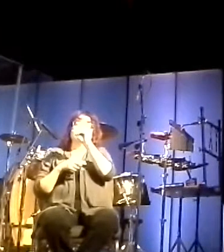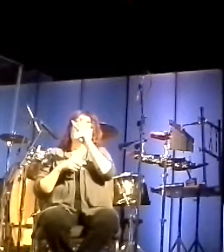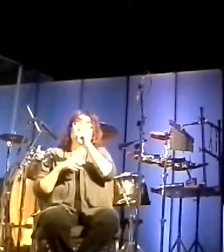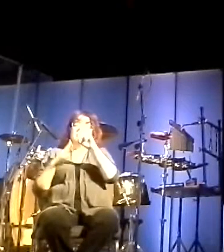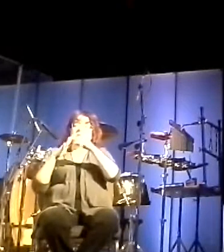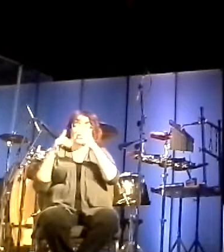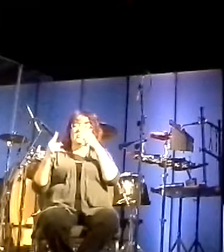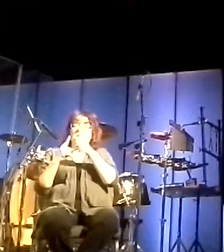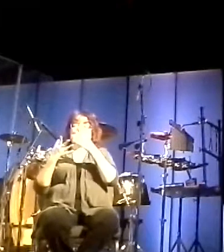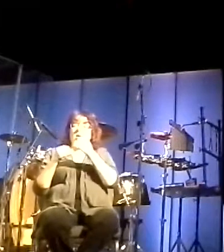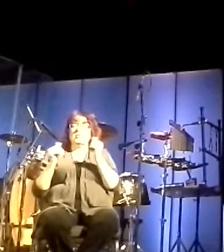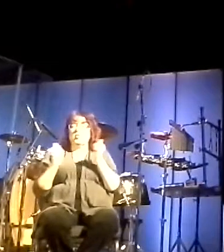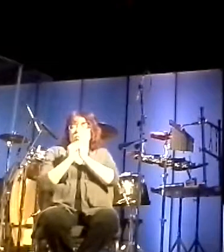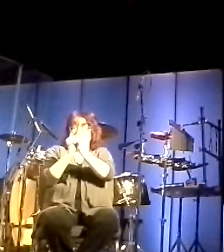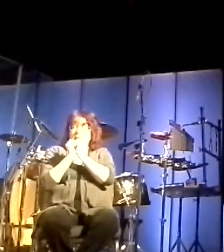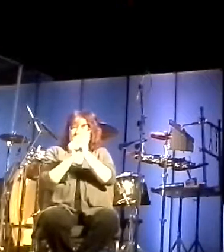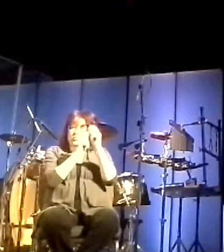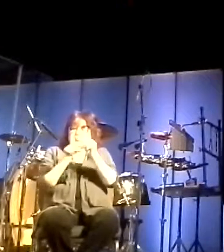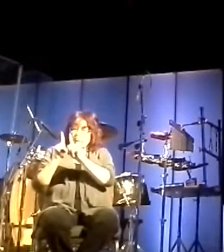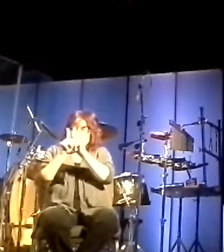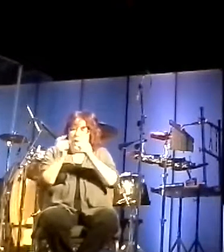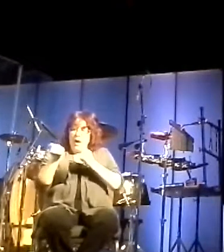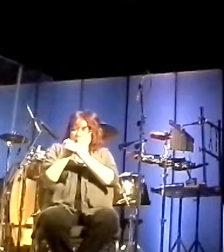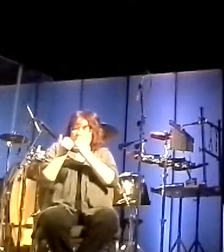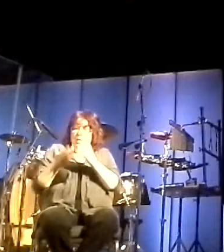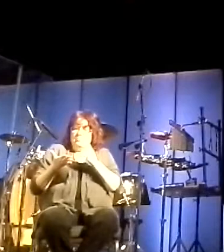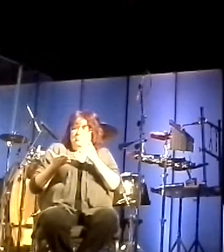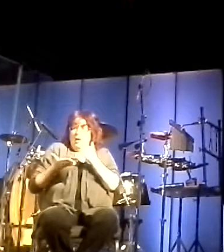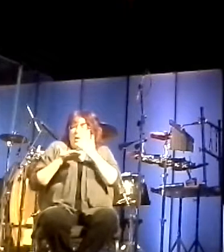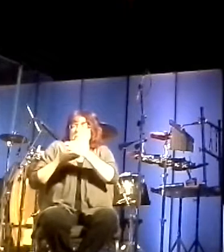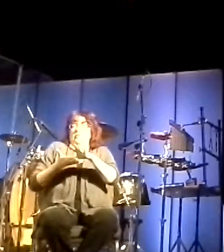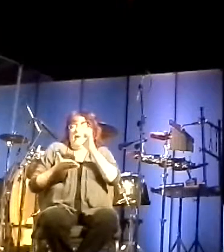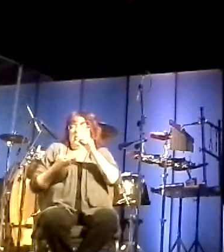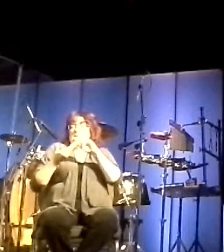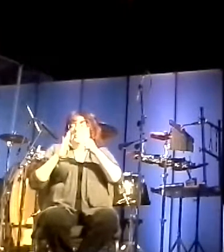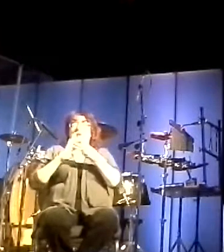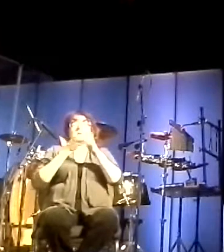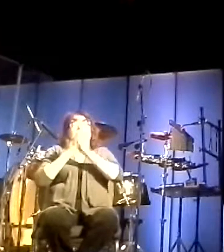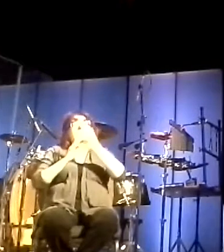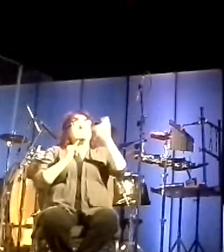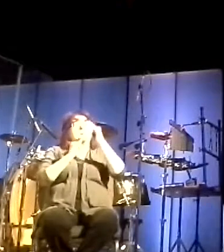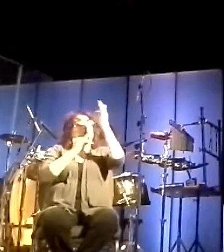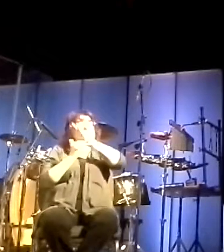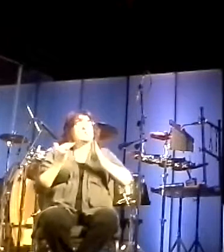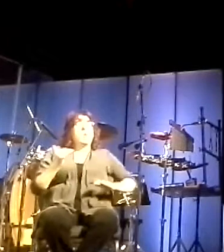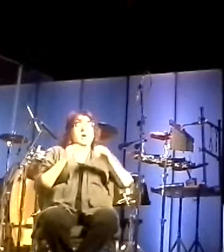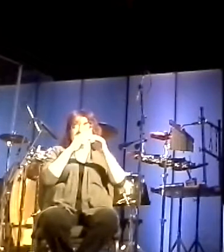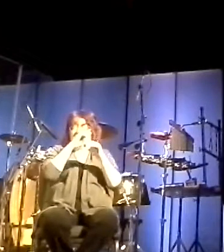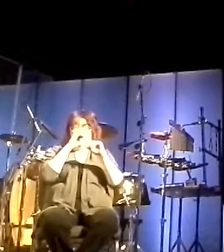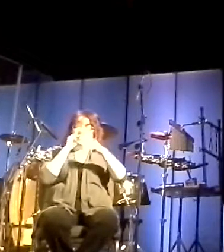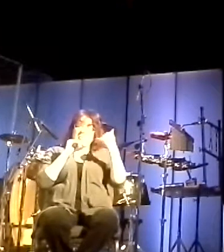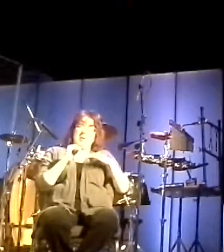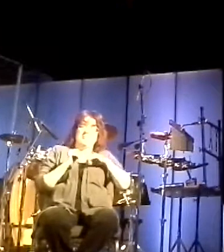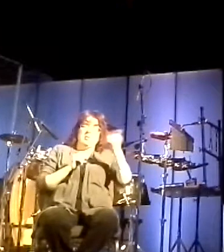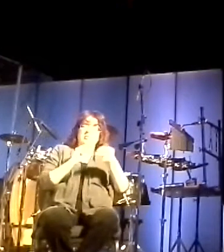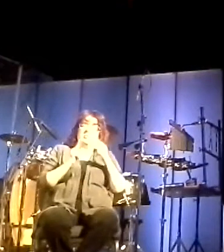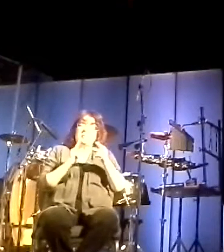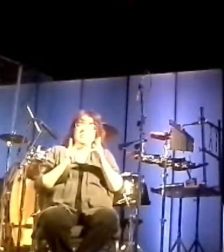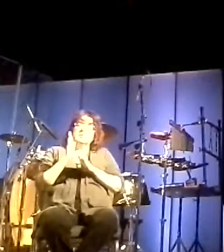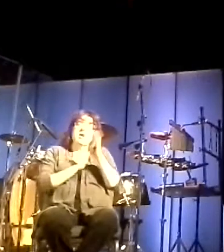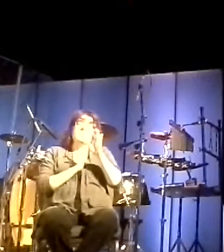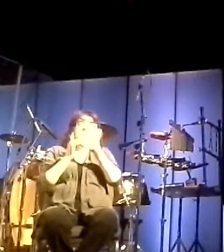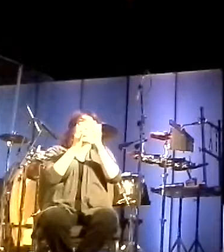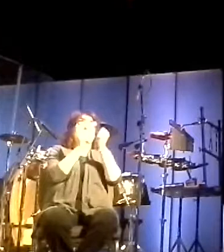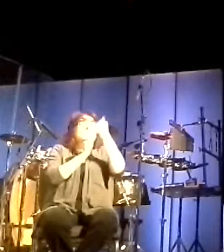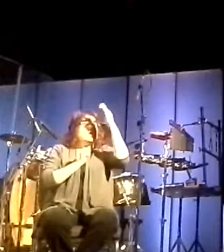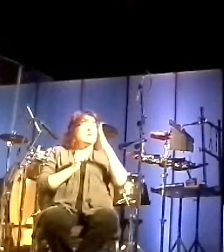Points. We'd love to walk alongside of you, help you discover more what it means to become like Christ for the sake of others, growing your relationship with God.